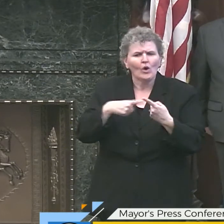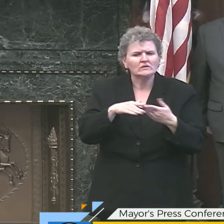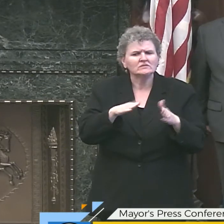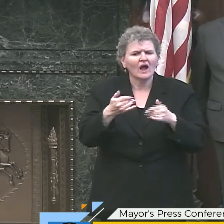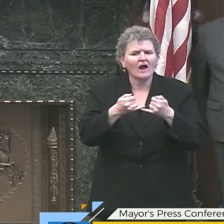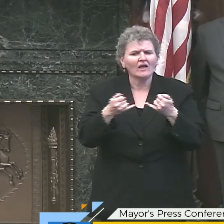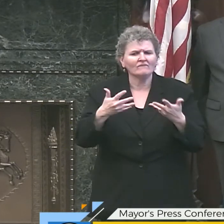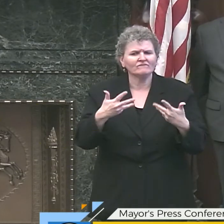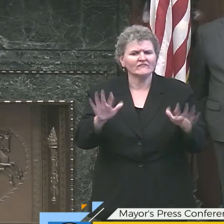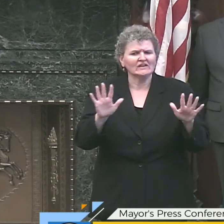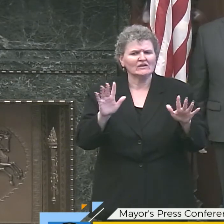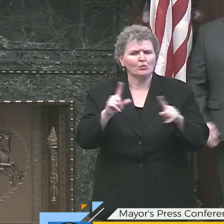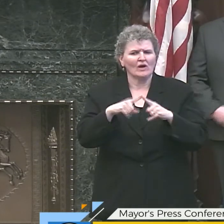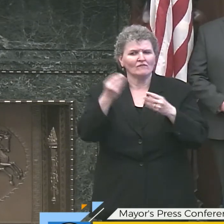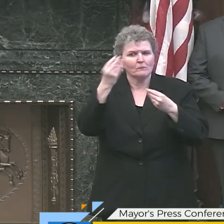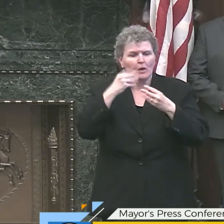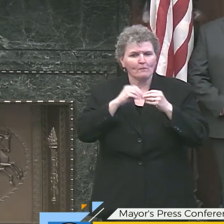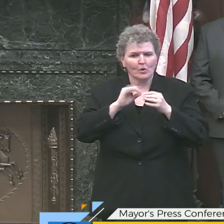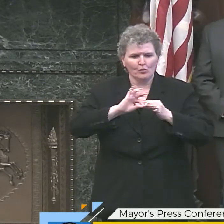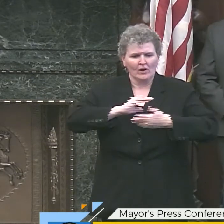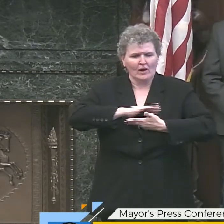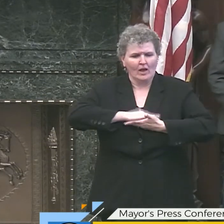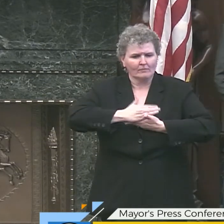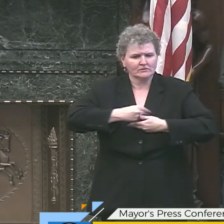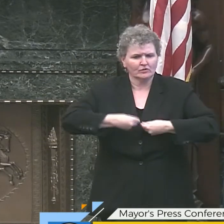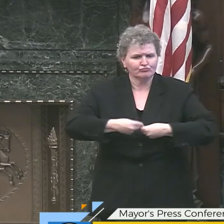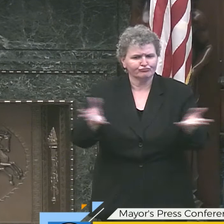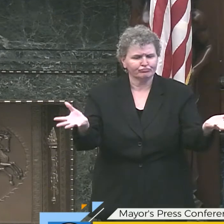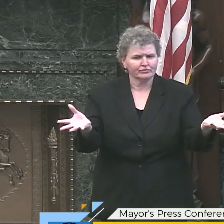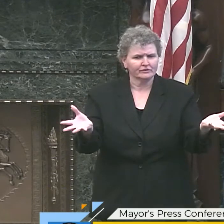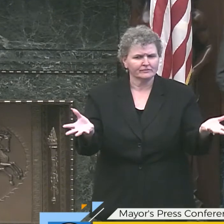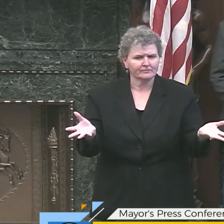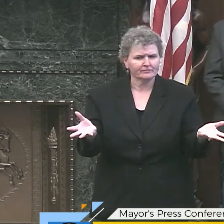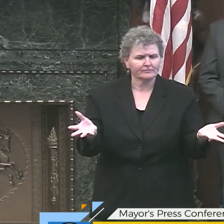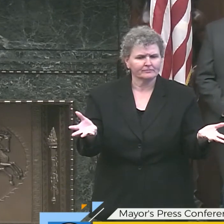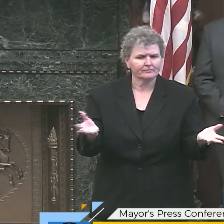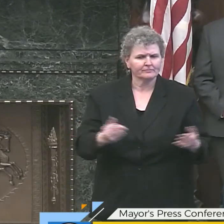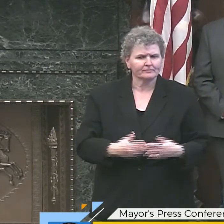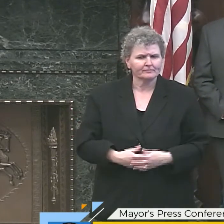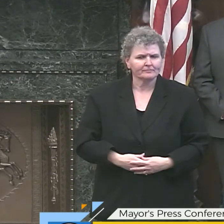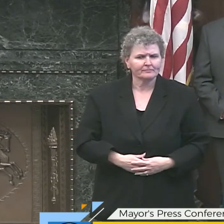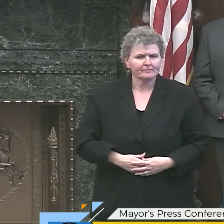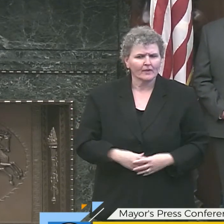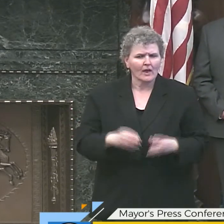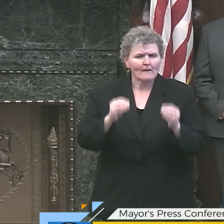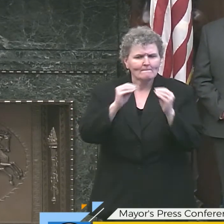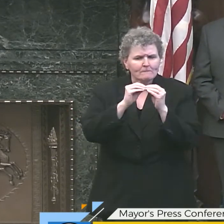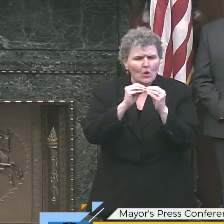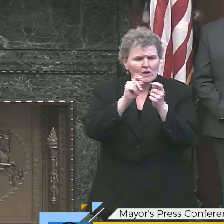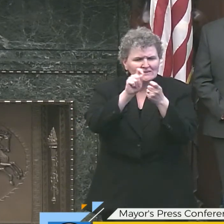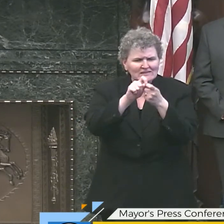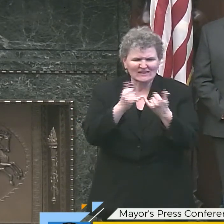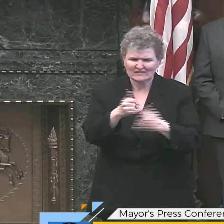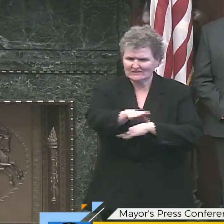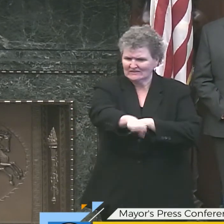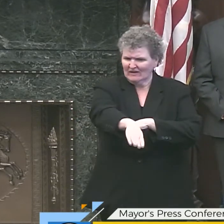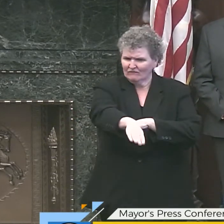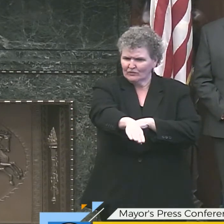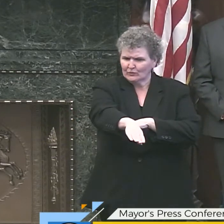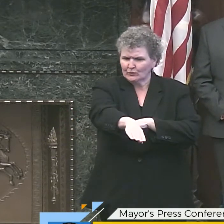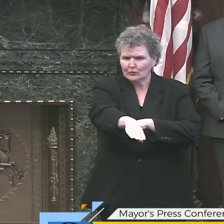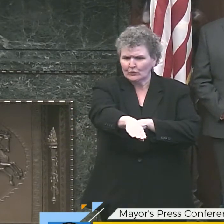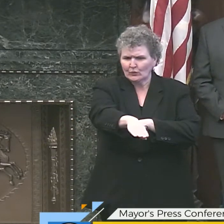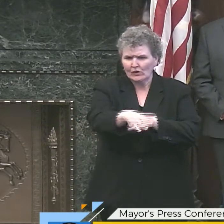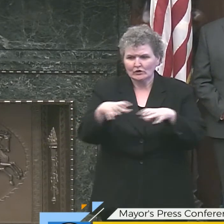might be happening now and what else you're doing? Sure. I think we can provide additional detail this afternoon on what we've done and what the distribution plan